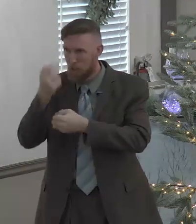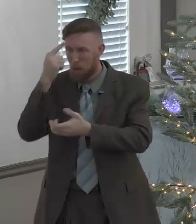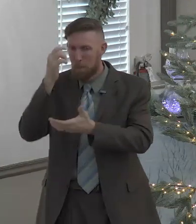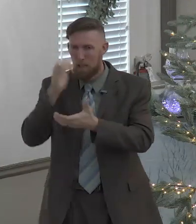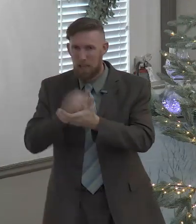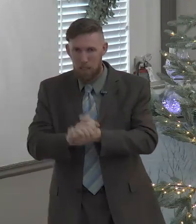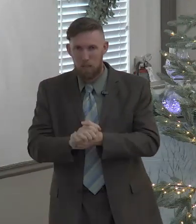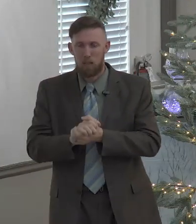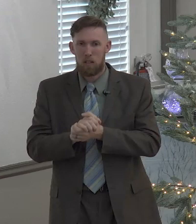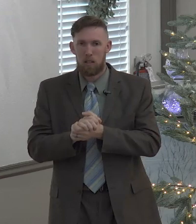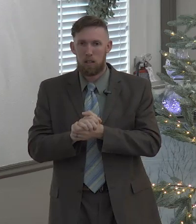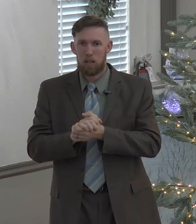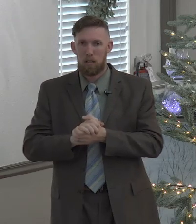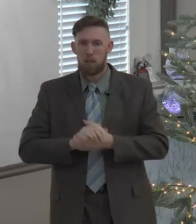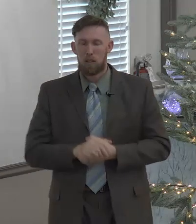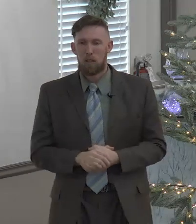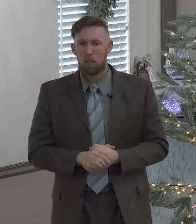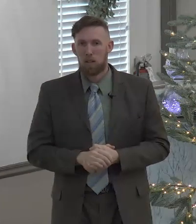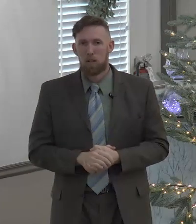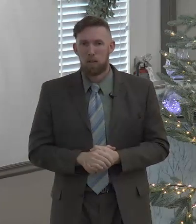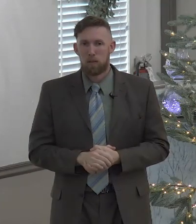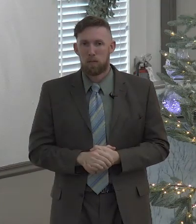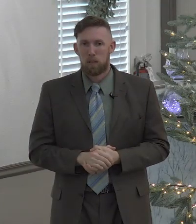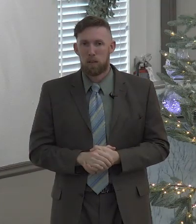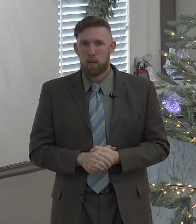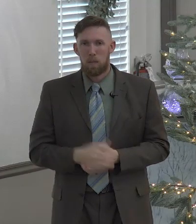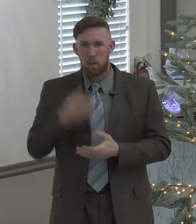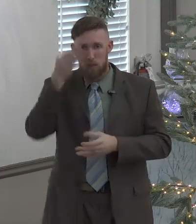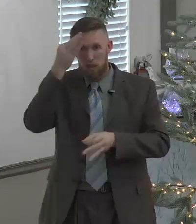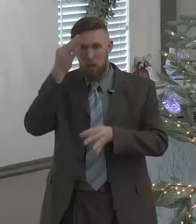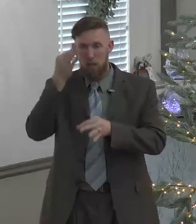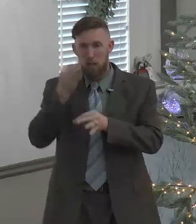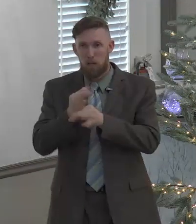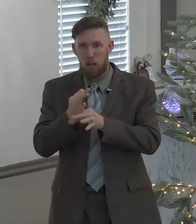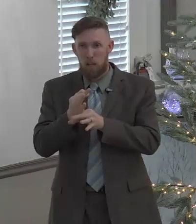It's about trusting. It's about believing.